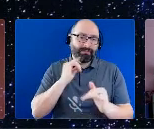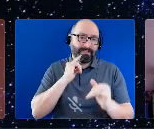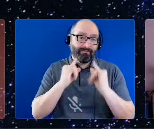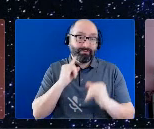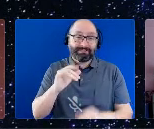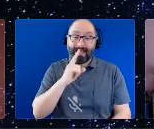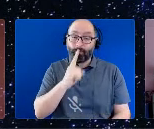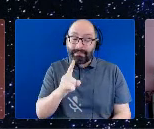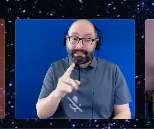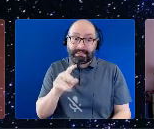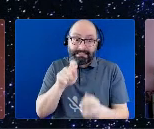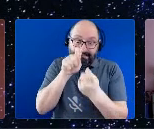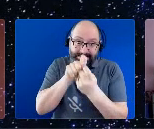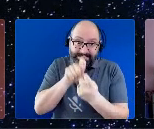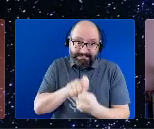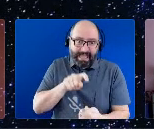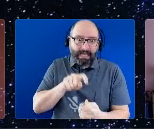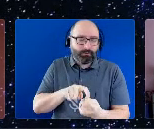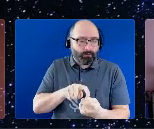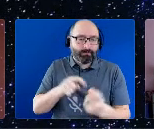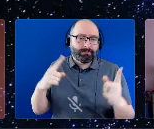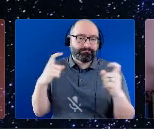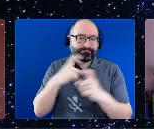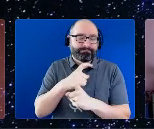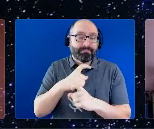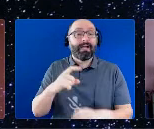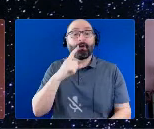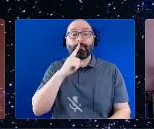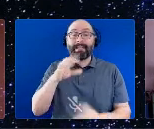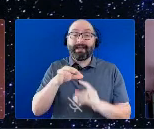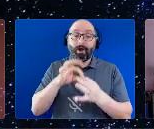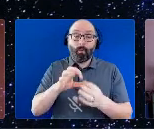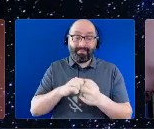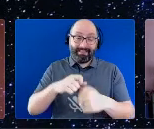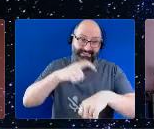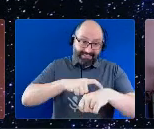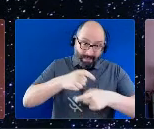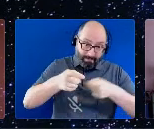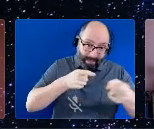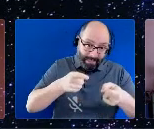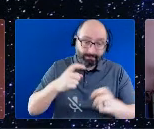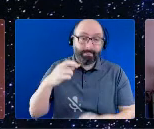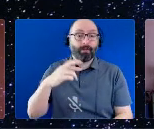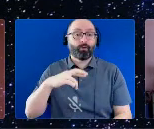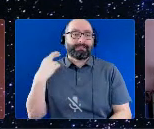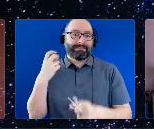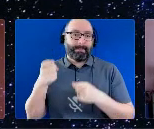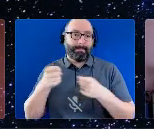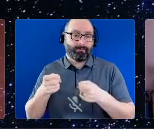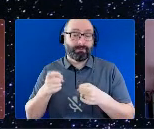here. And so implementation is all about time management and risk management, especially today when a lot of things are virtual. When things were on a